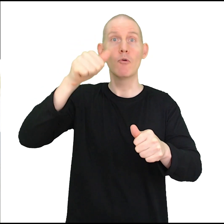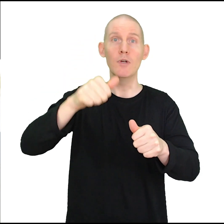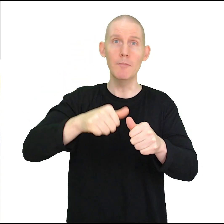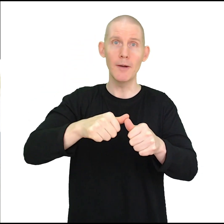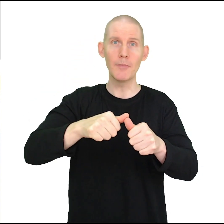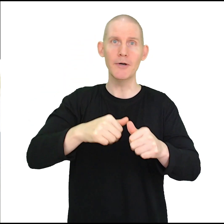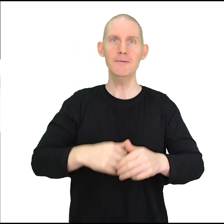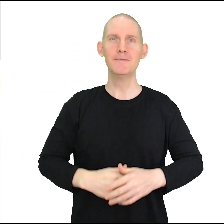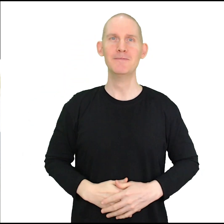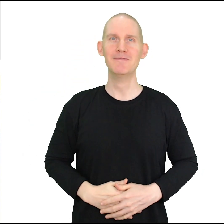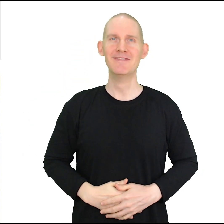remember,